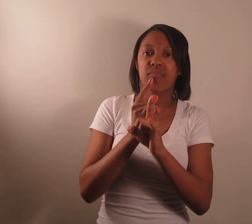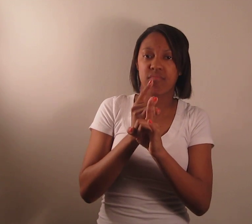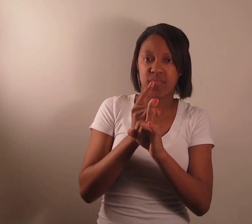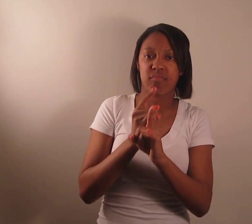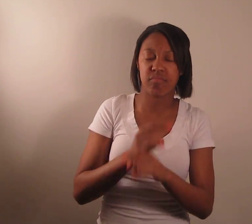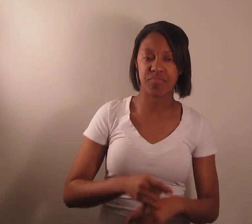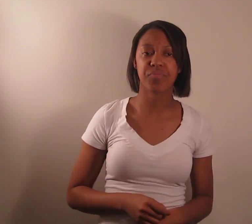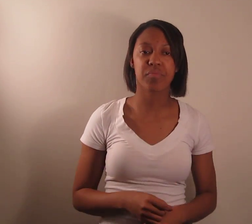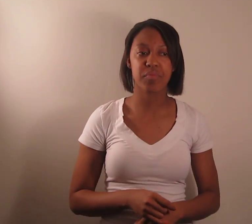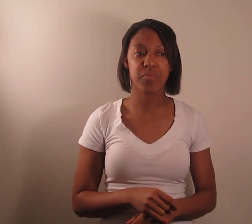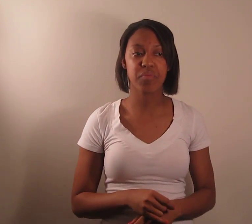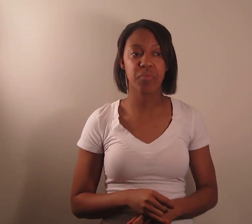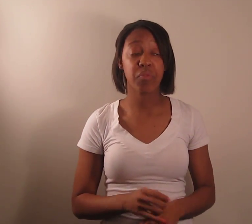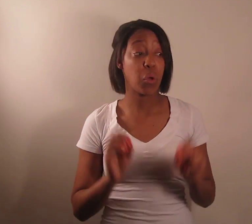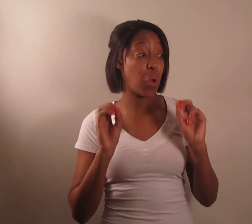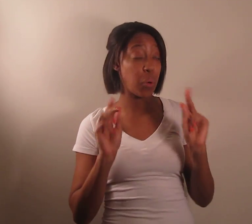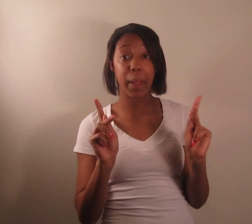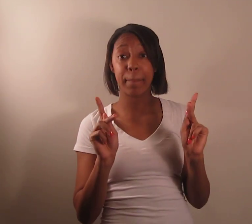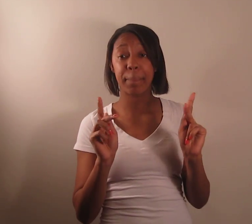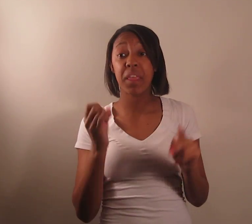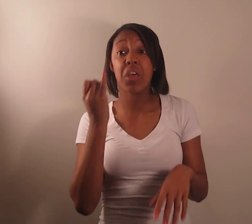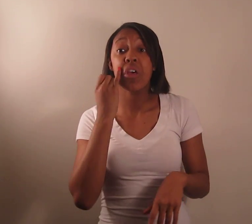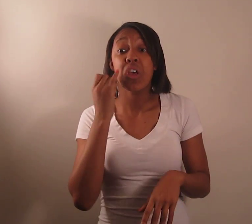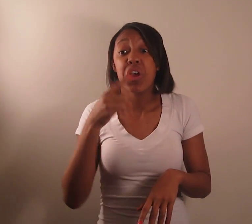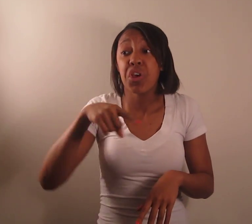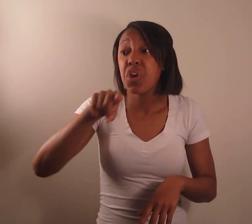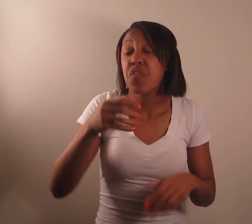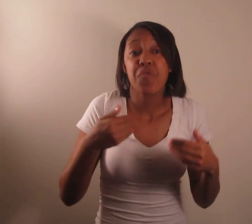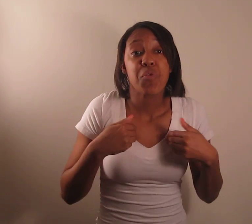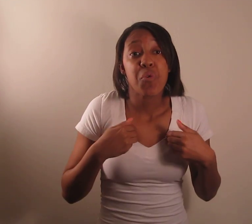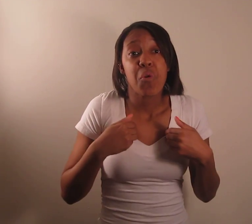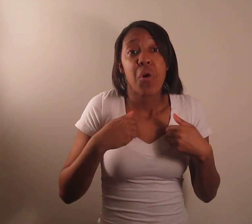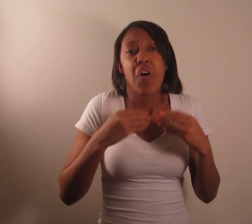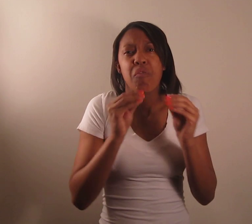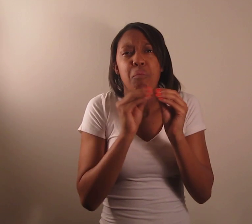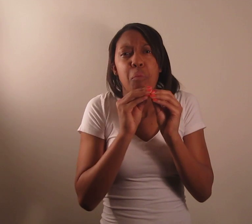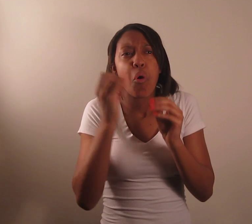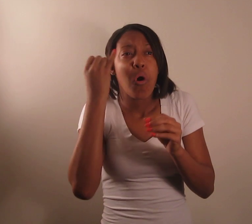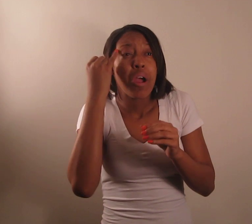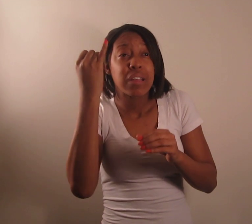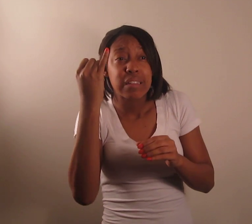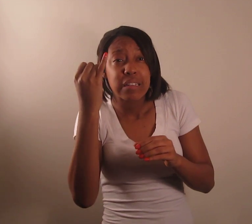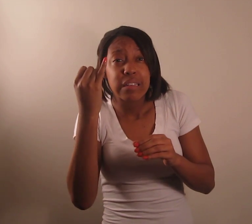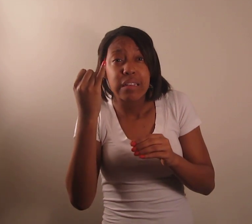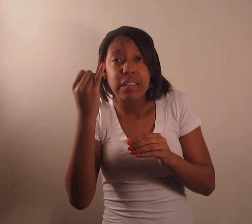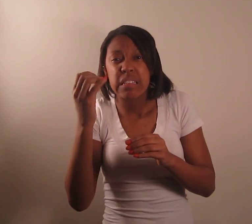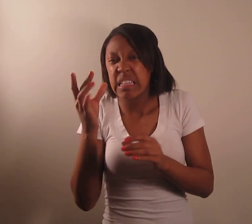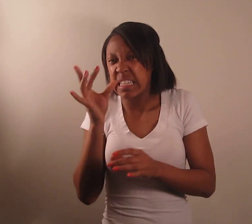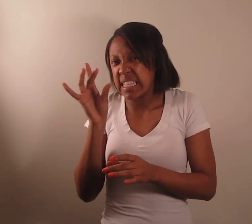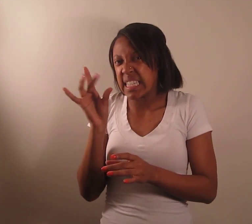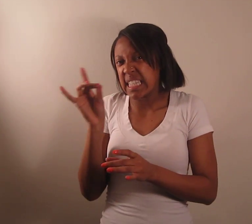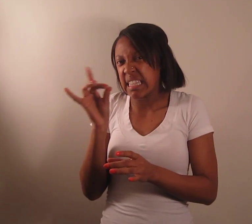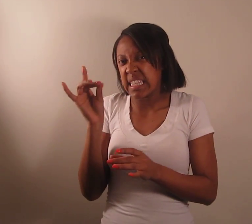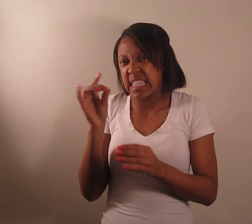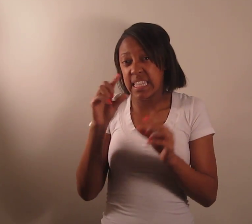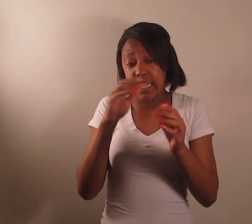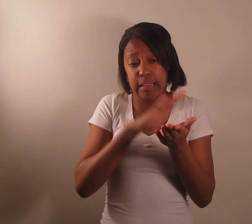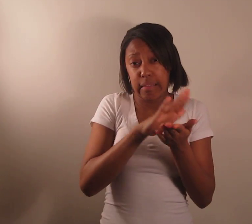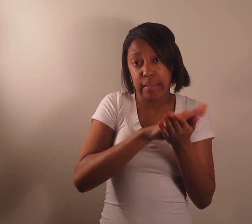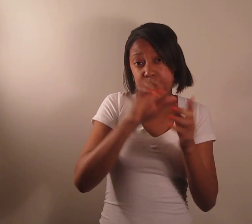Let's stop right there. If you have other ideas in your box, you should have some sticky notes, but if you don't, I brought more today so that you can have some. You